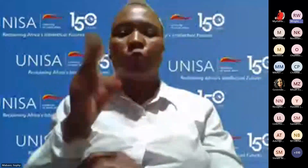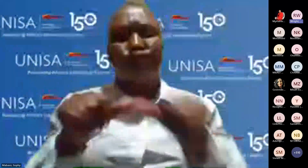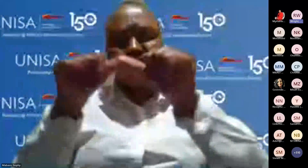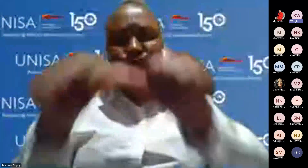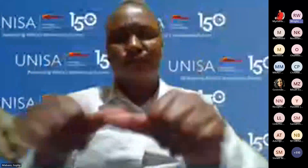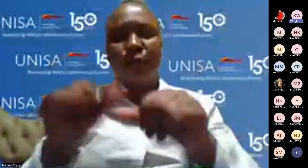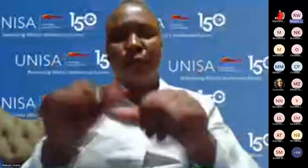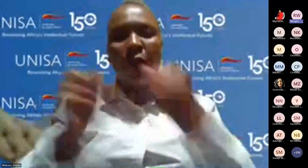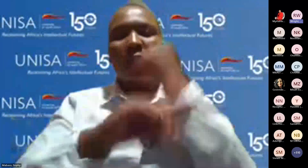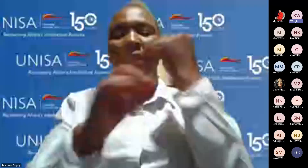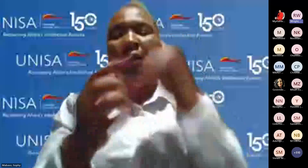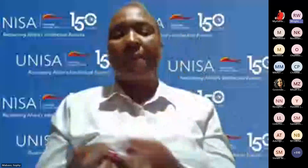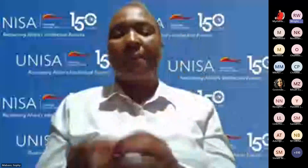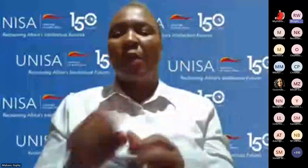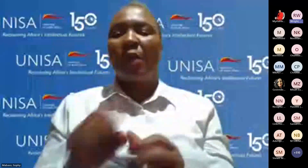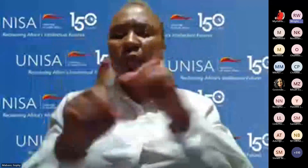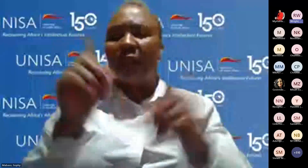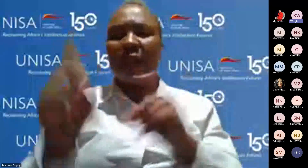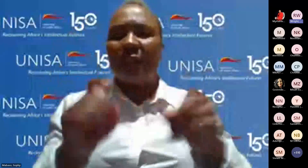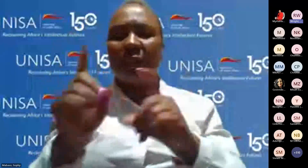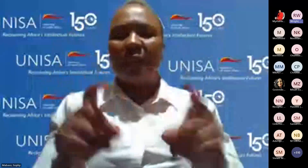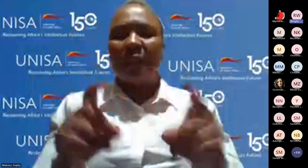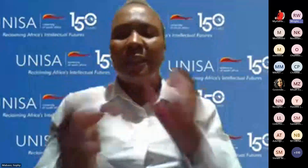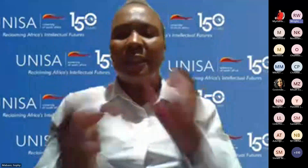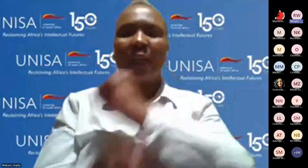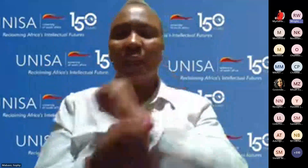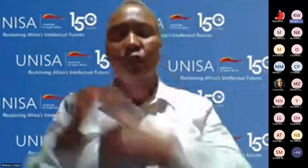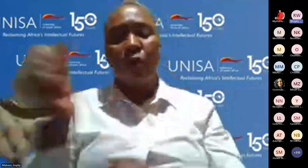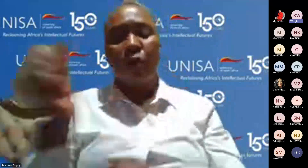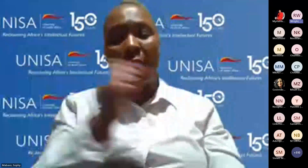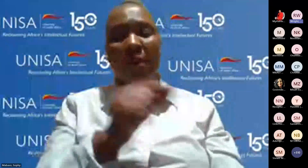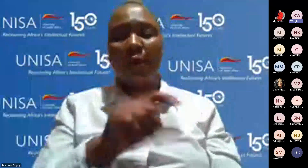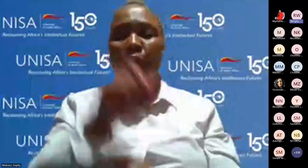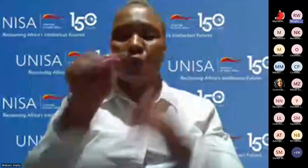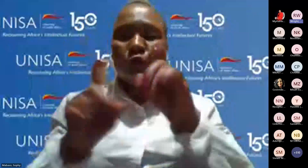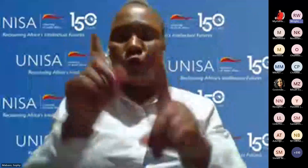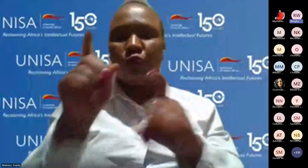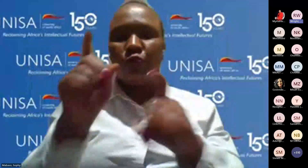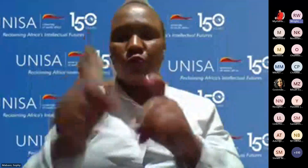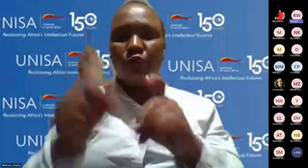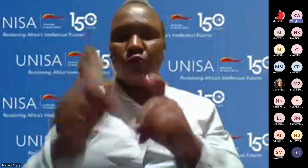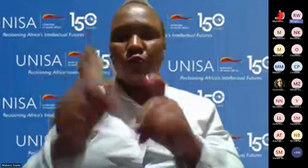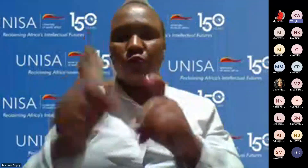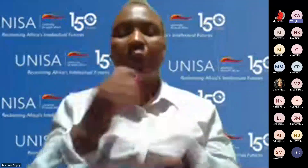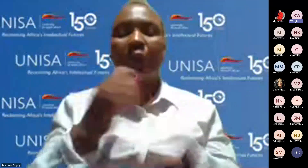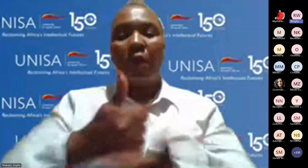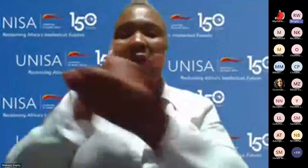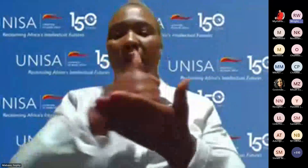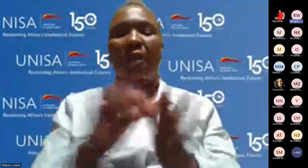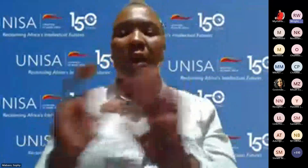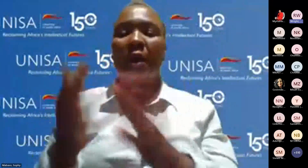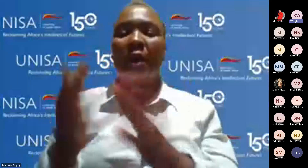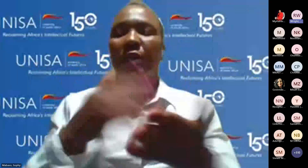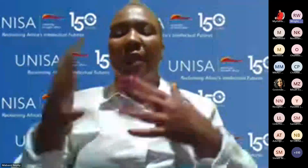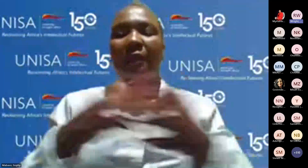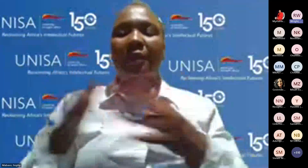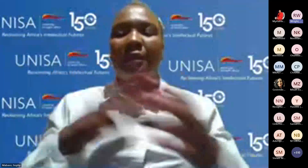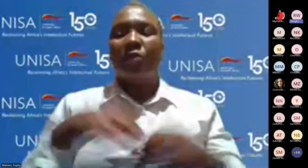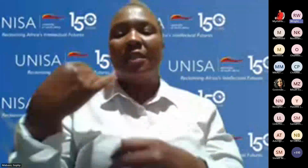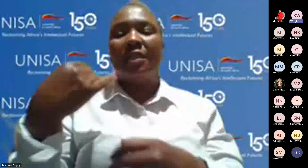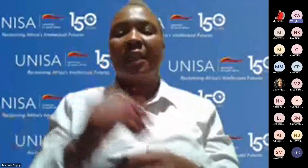blast sessions. So if you've got any questions still, you come to those blast sessions and we actually can help you out with anything that you're still struggling